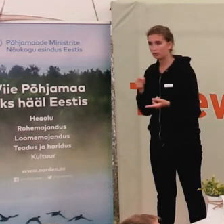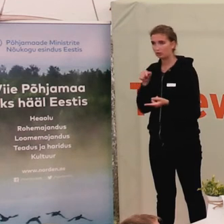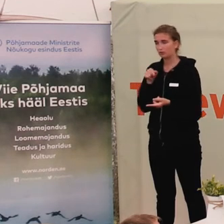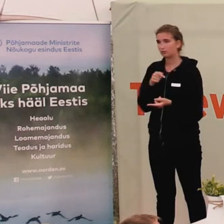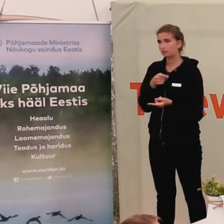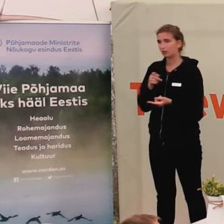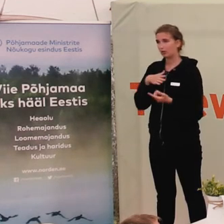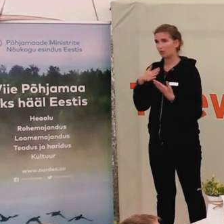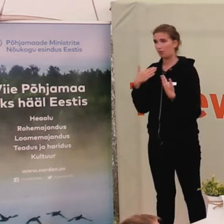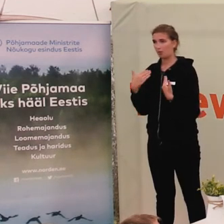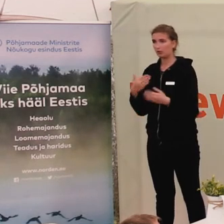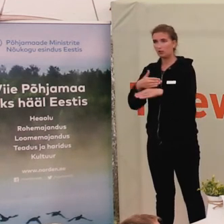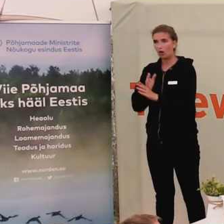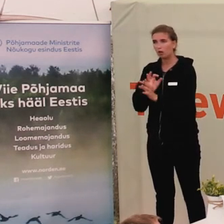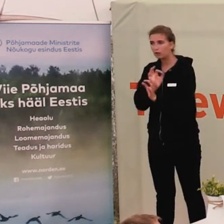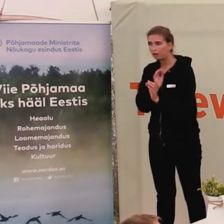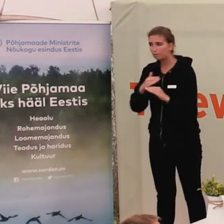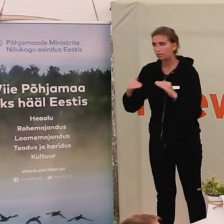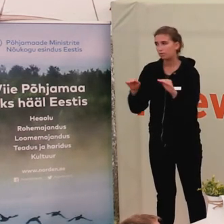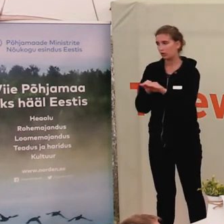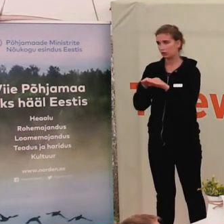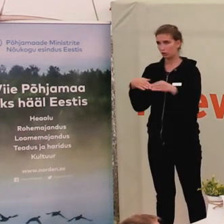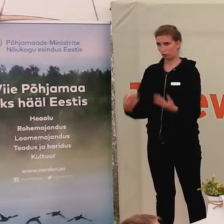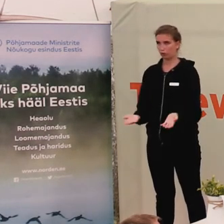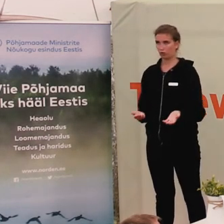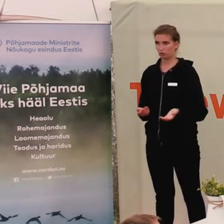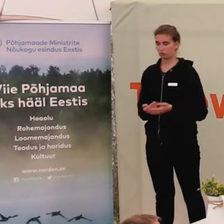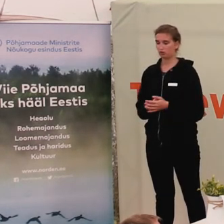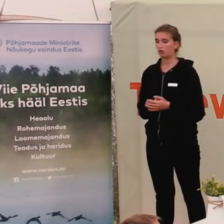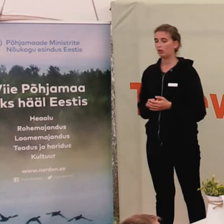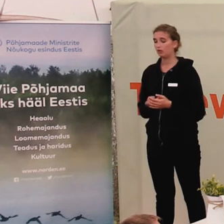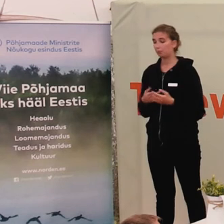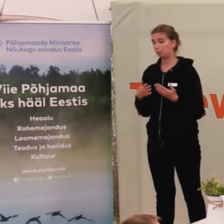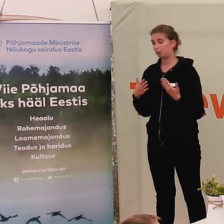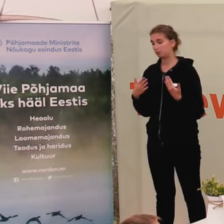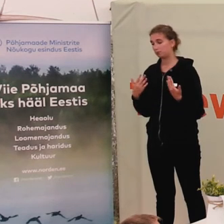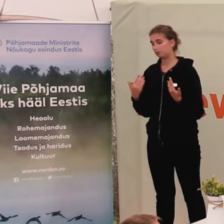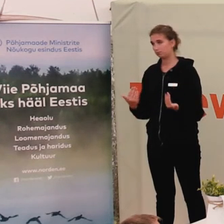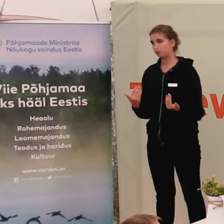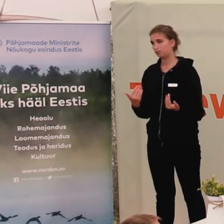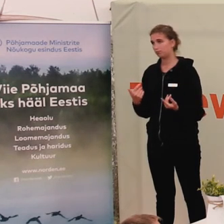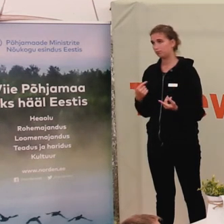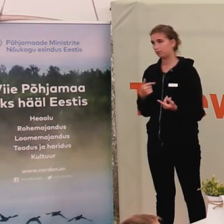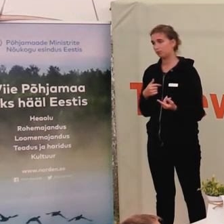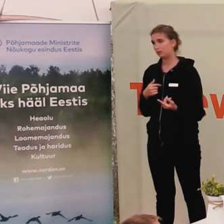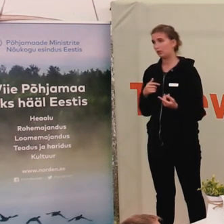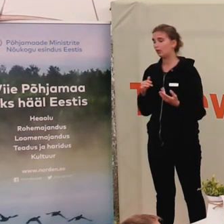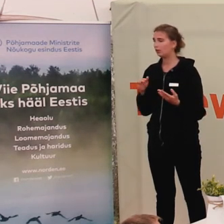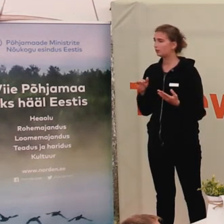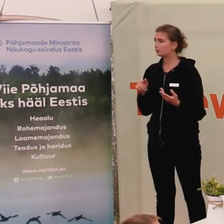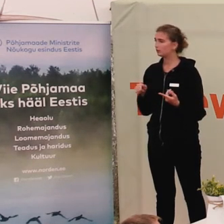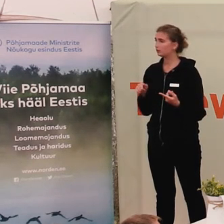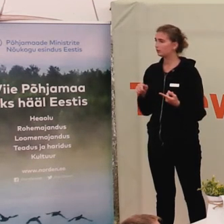Because obviously some lifestyles will not fit into that. And then I should try to. It's, if I could do